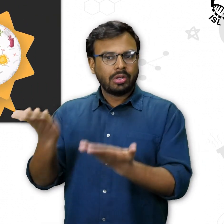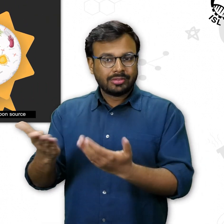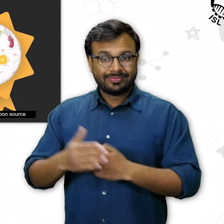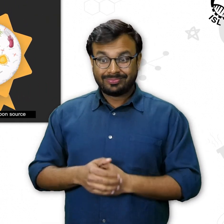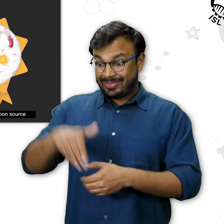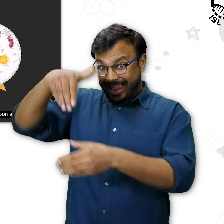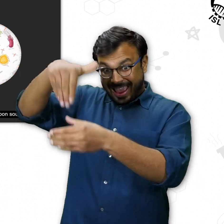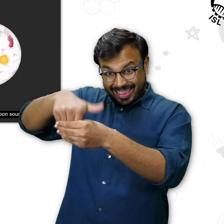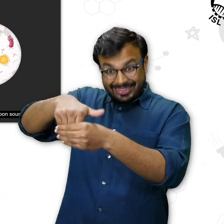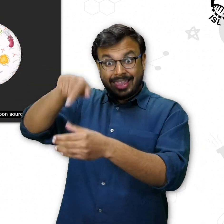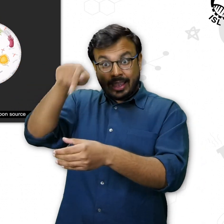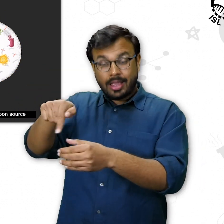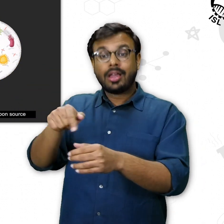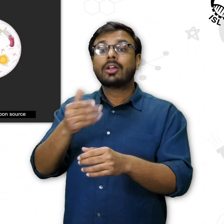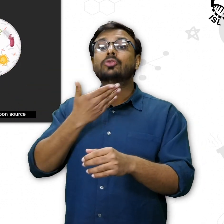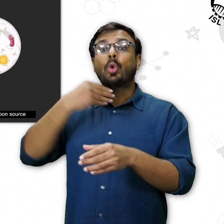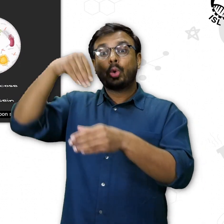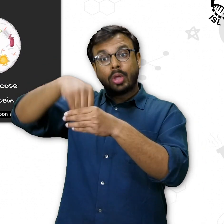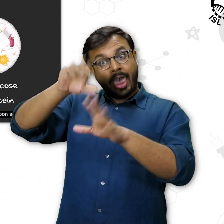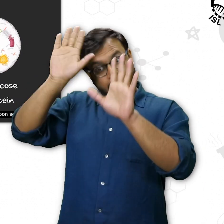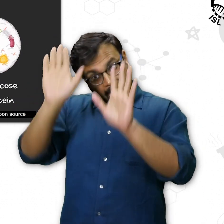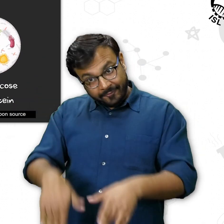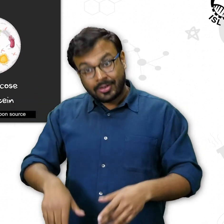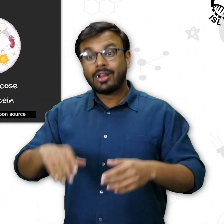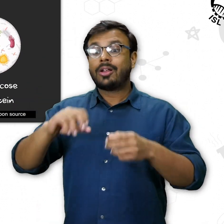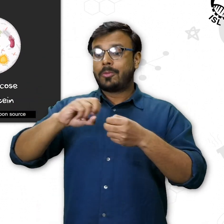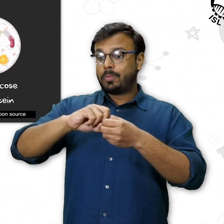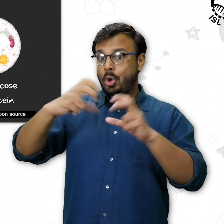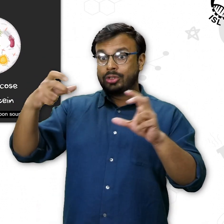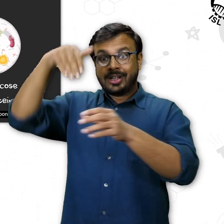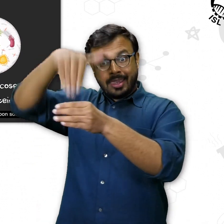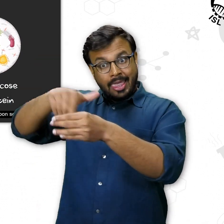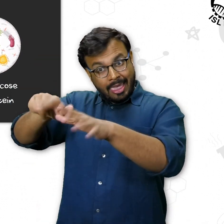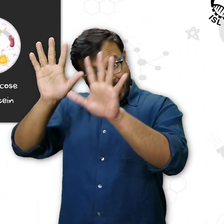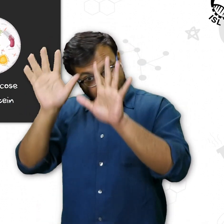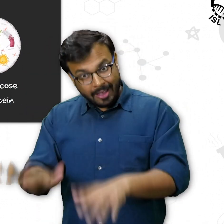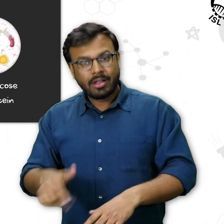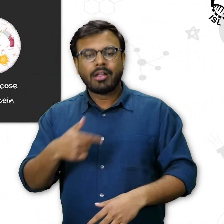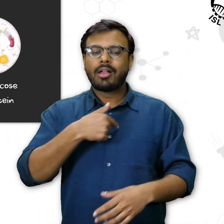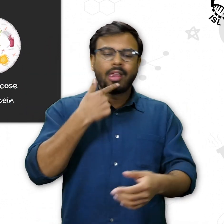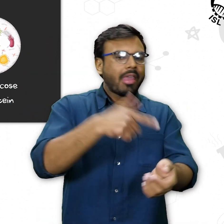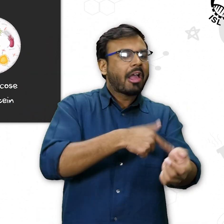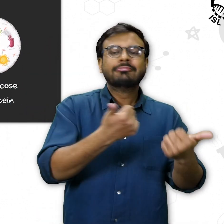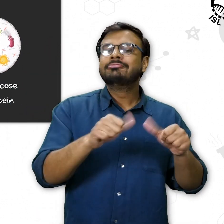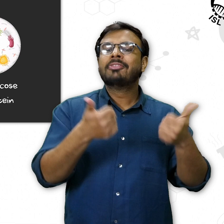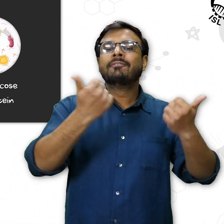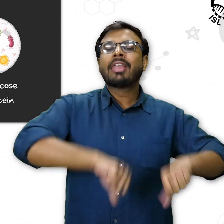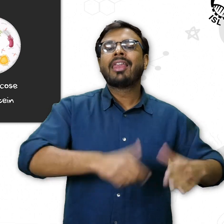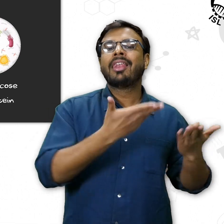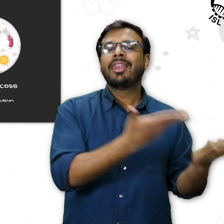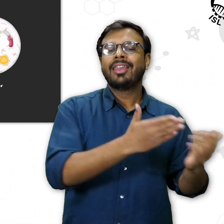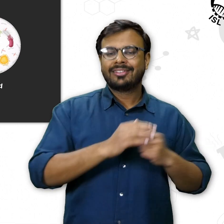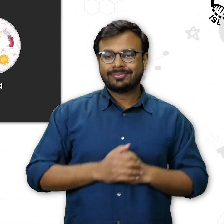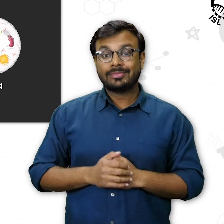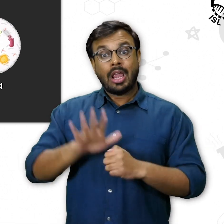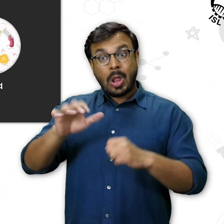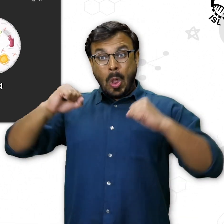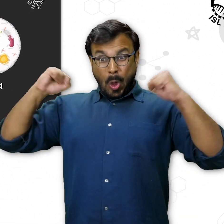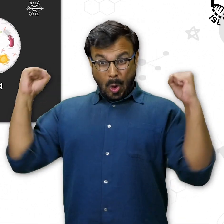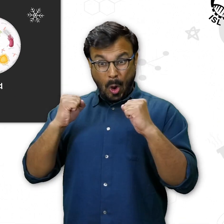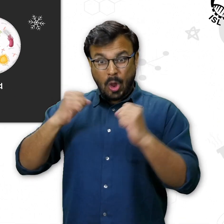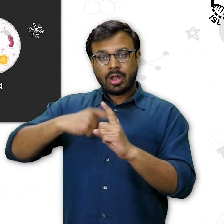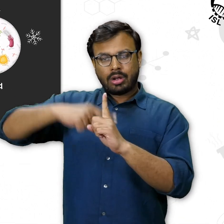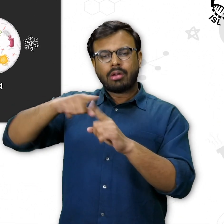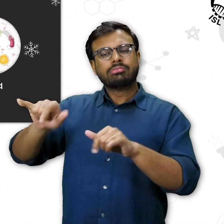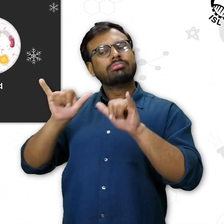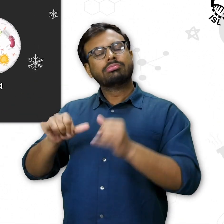superpowers. Most of these could grow on simple nutrients like glucose as carbon source and proteins as nitrogen source. They grew well